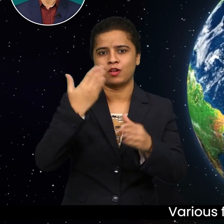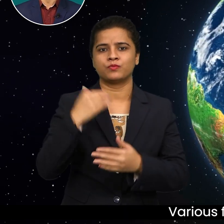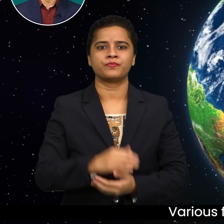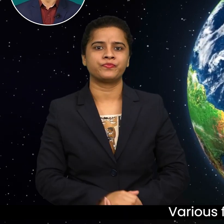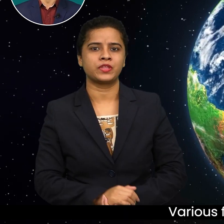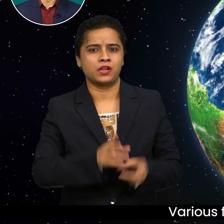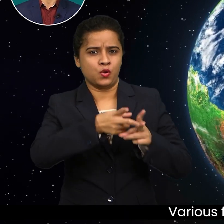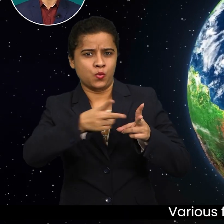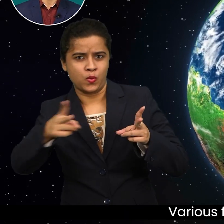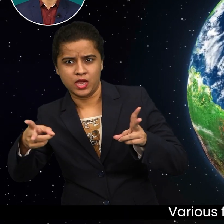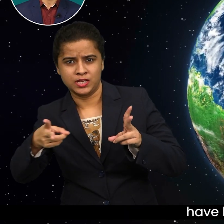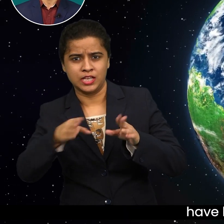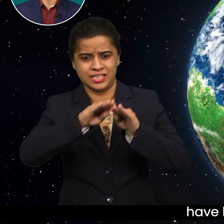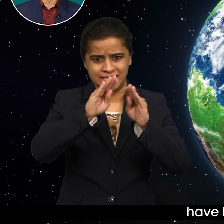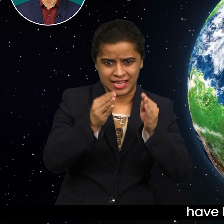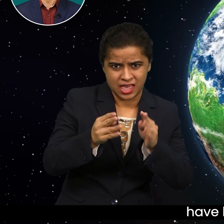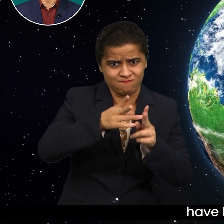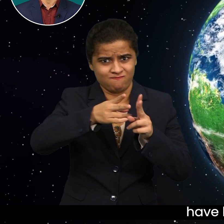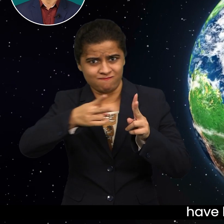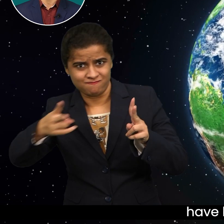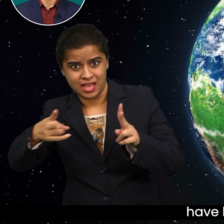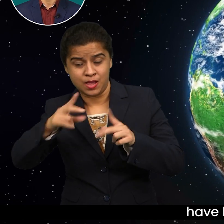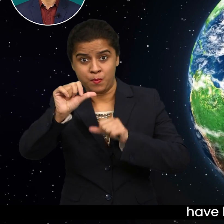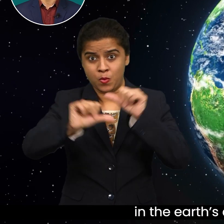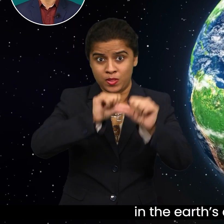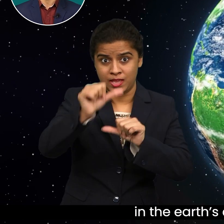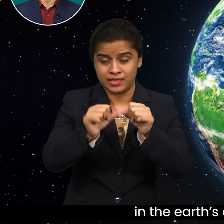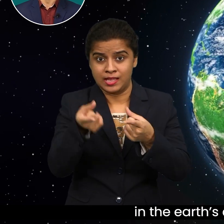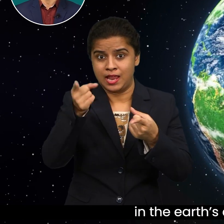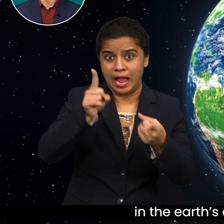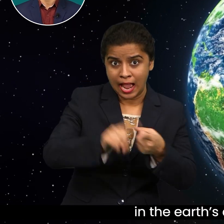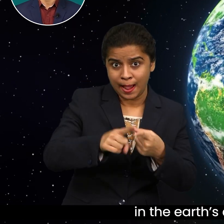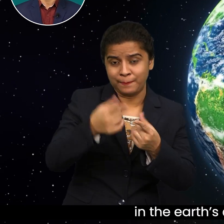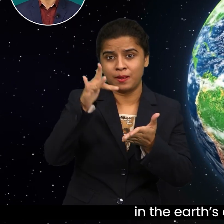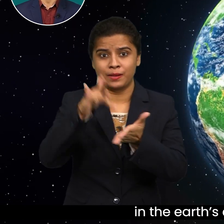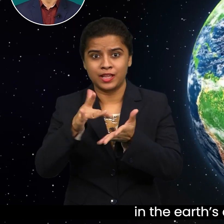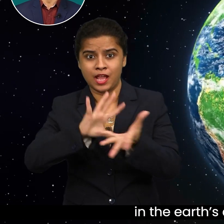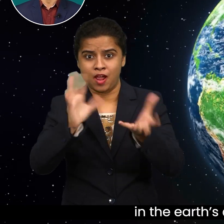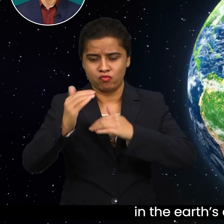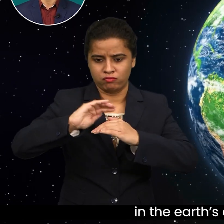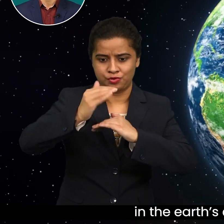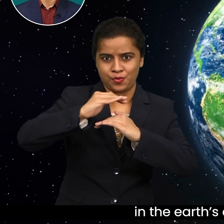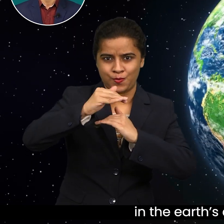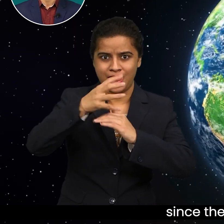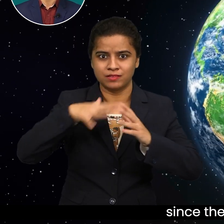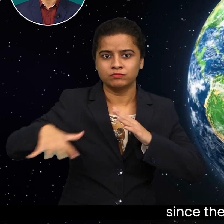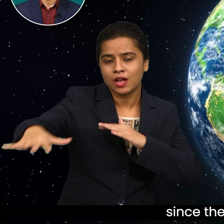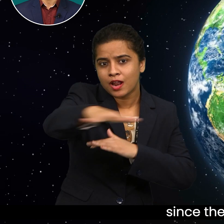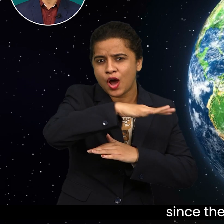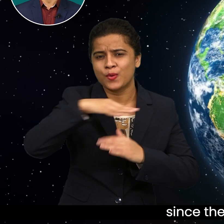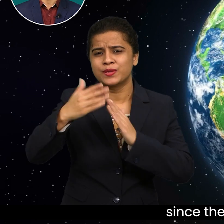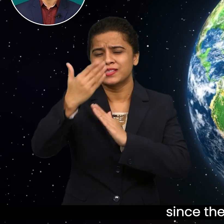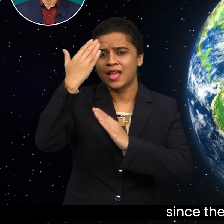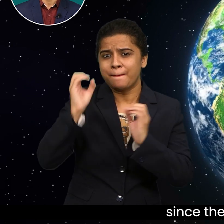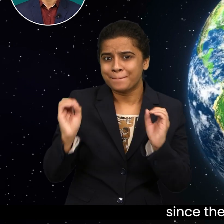Various formative processes have been taking place in the Earth's core and its surroundings since